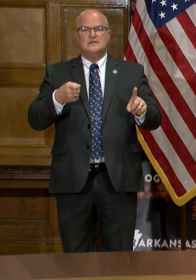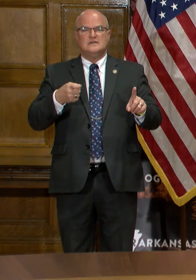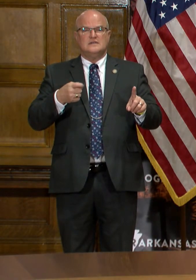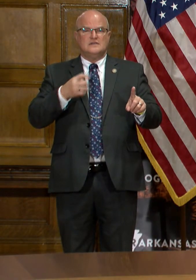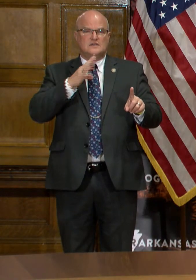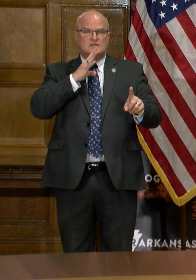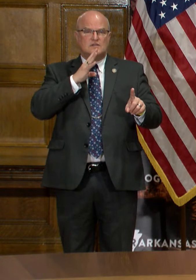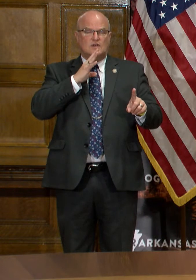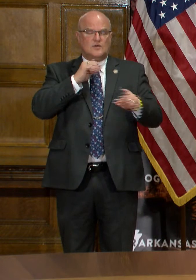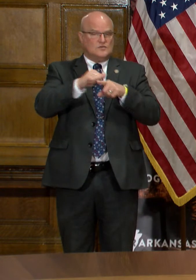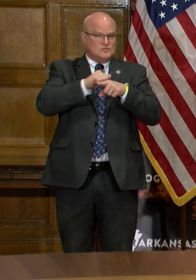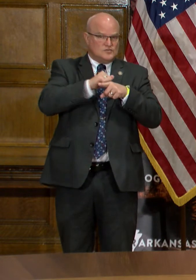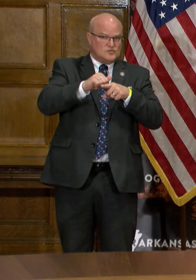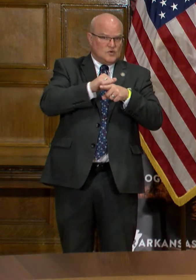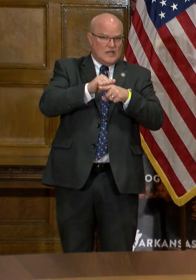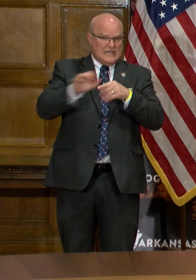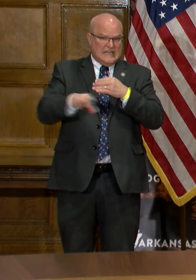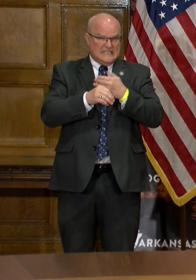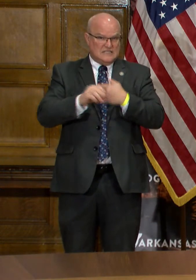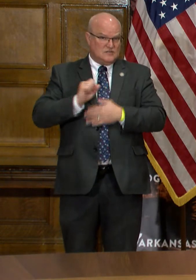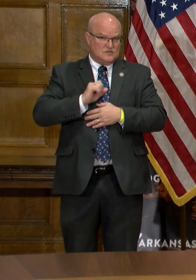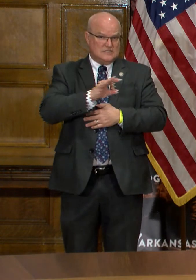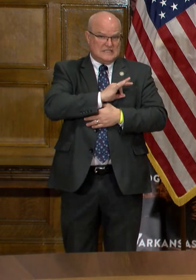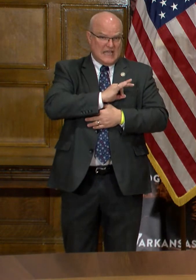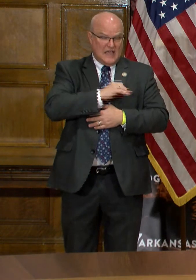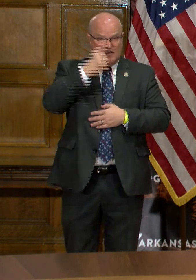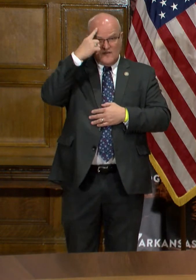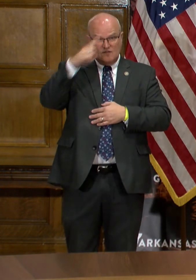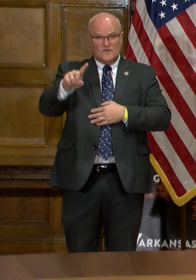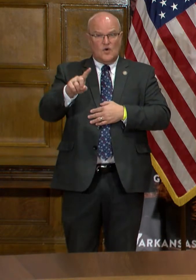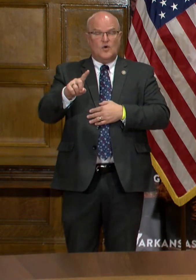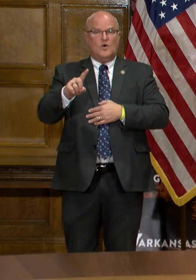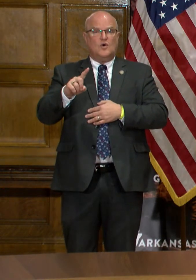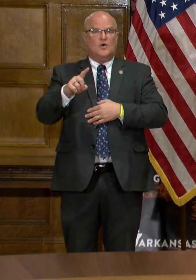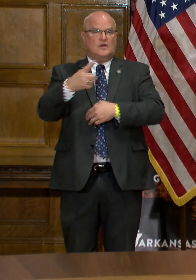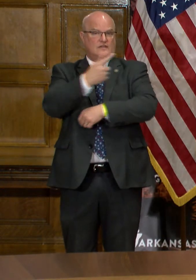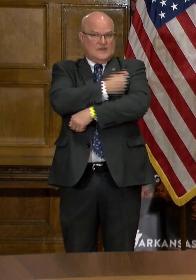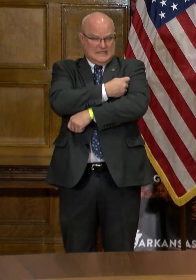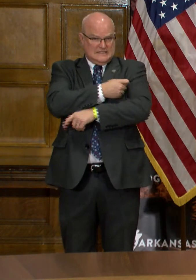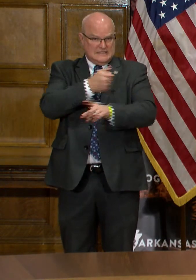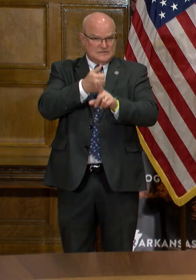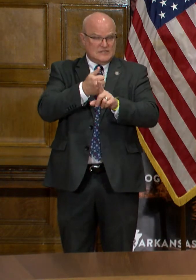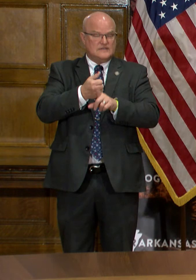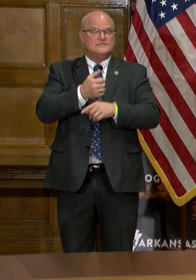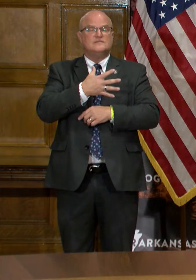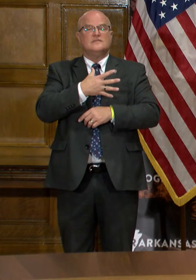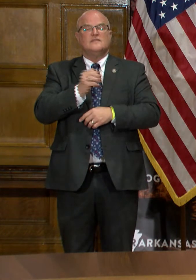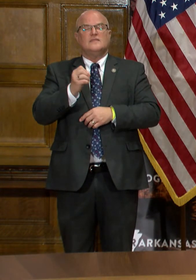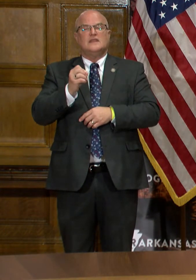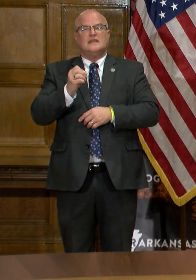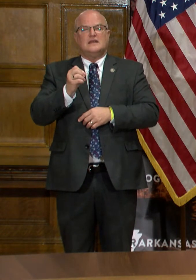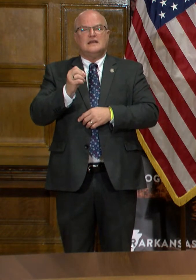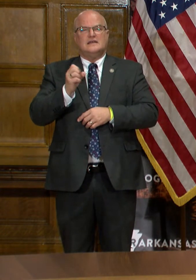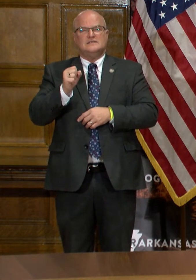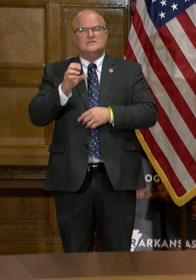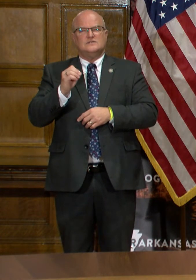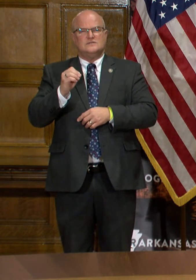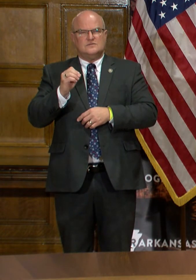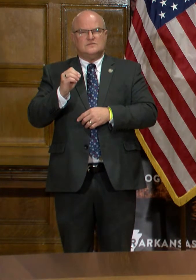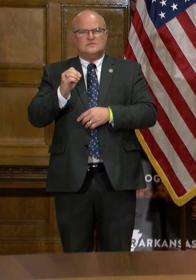to train additional staff for the rollout of this, and